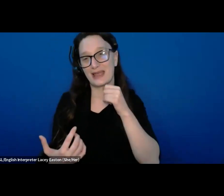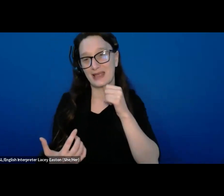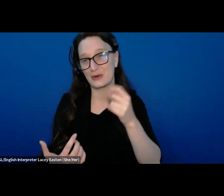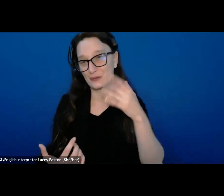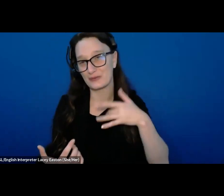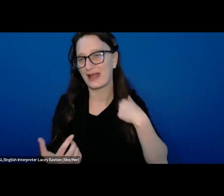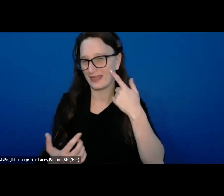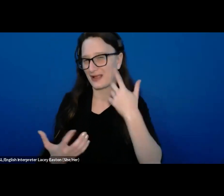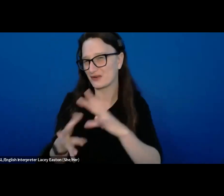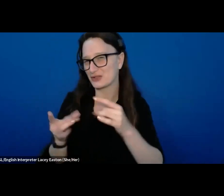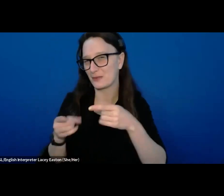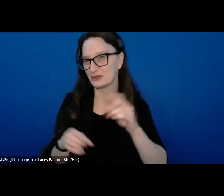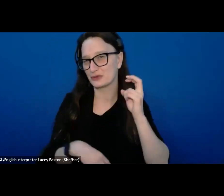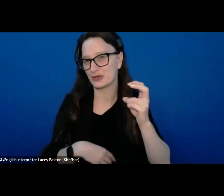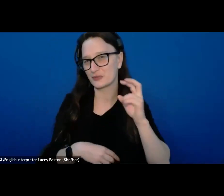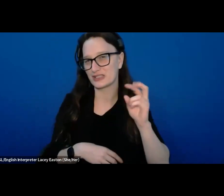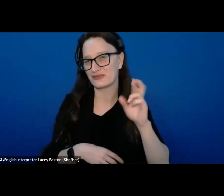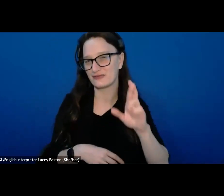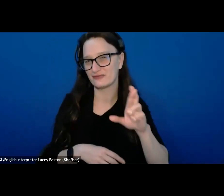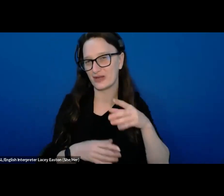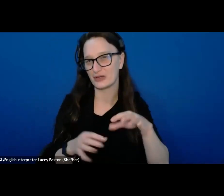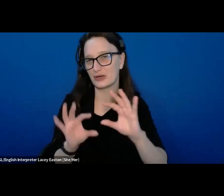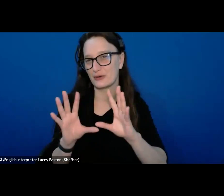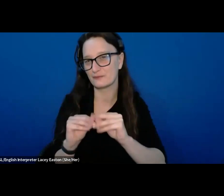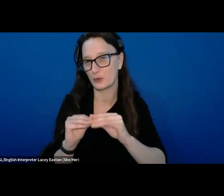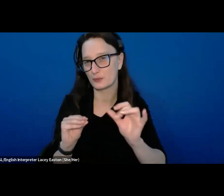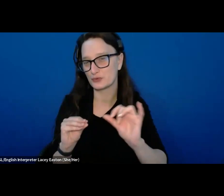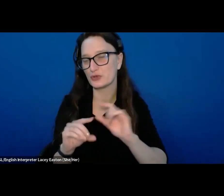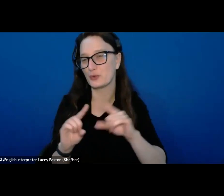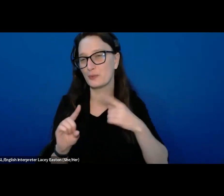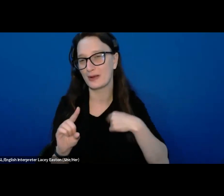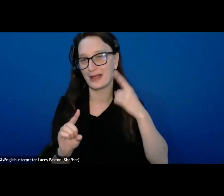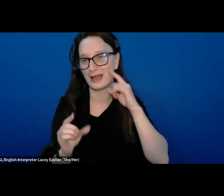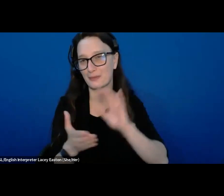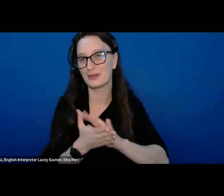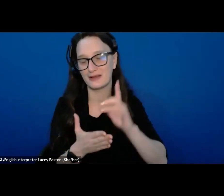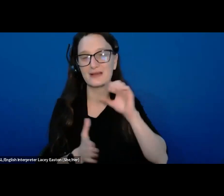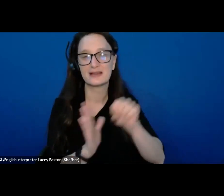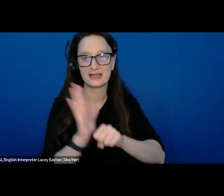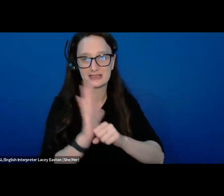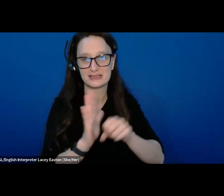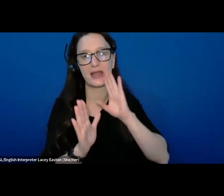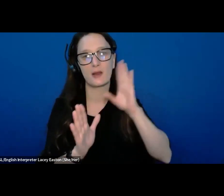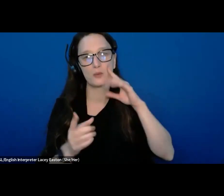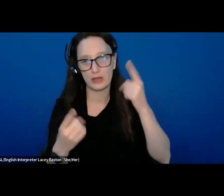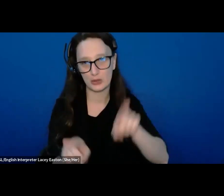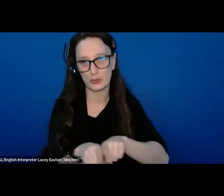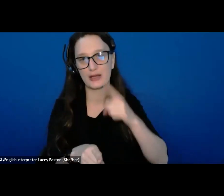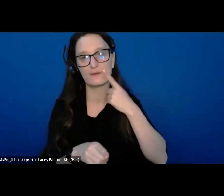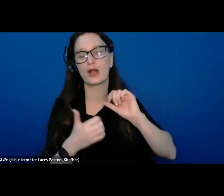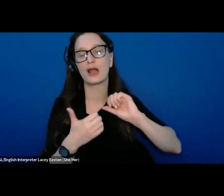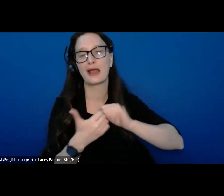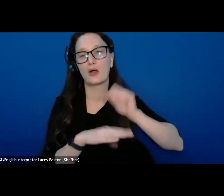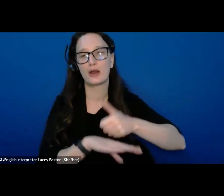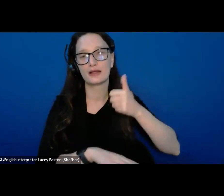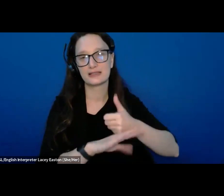too. I just would not necessarily be optimistic that the state is going to come up with an agreed upon new rate methodology for transportation